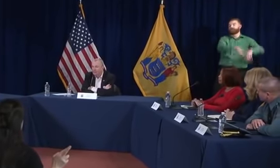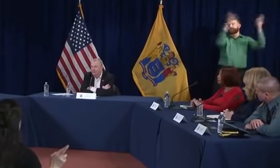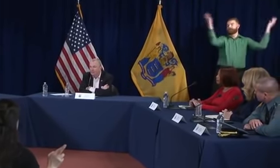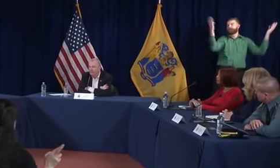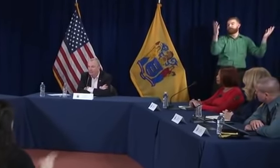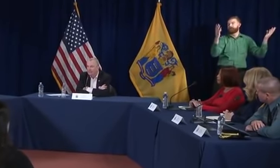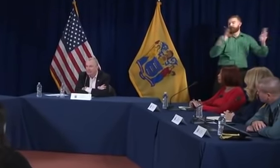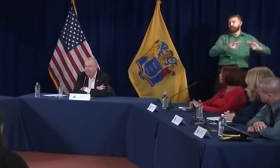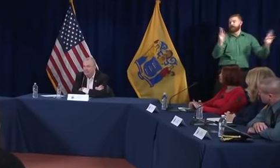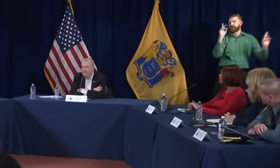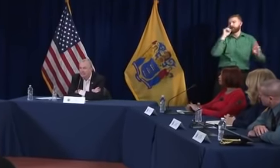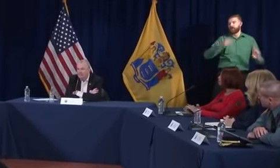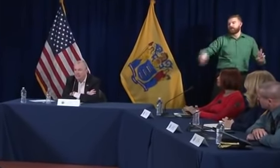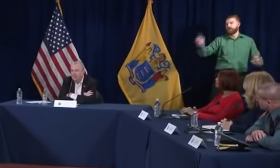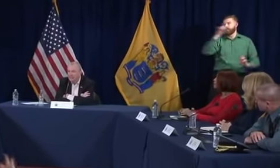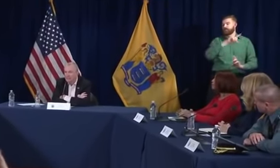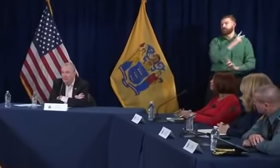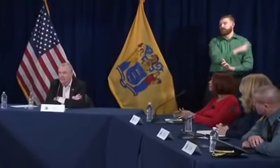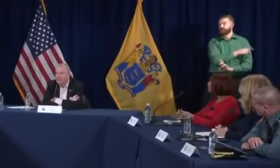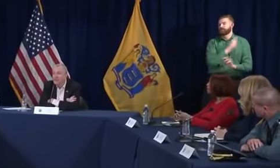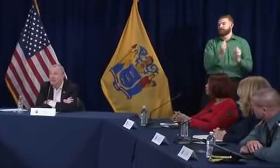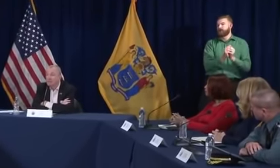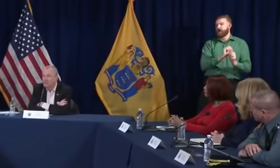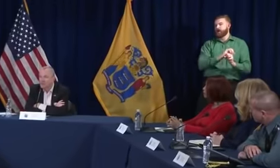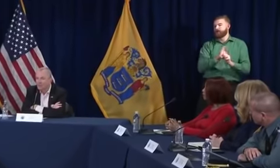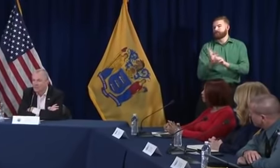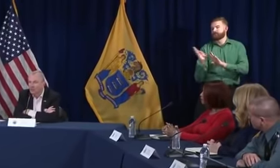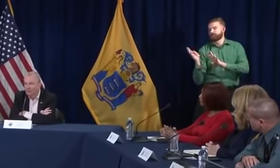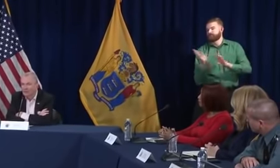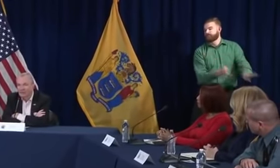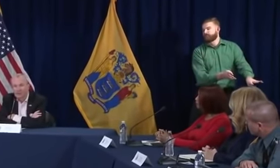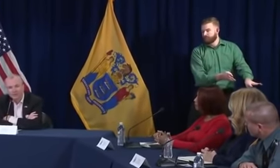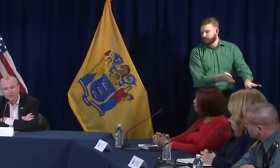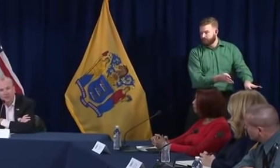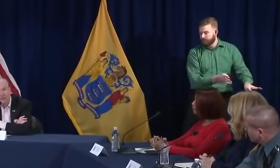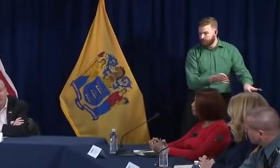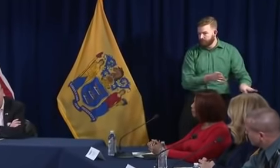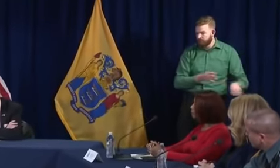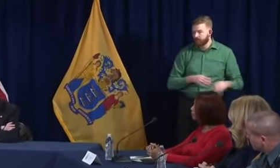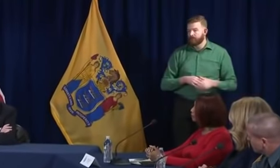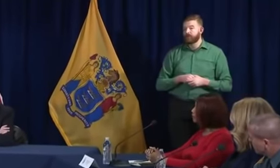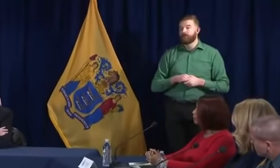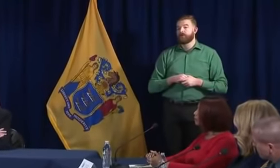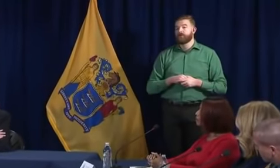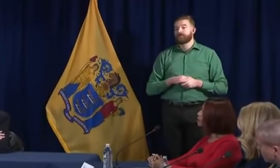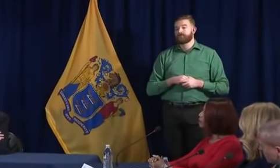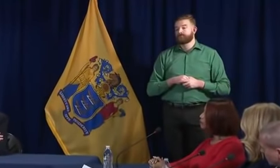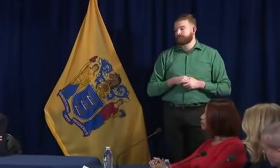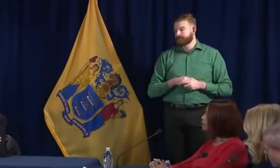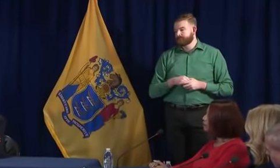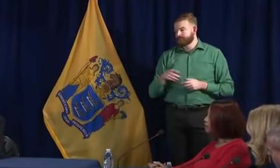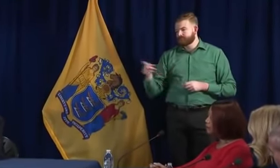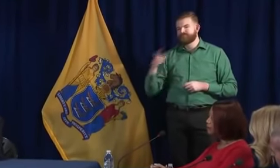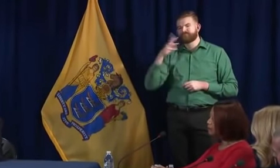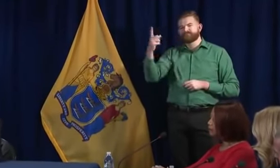of things. I was asked about dormitories. I also think about pop-up